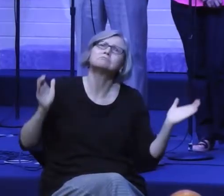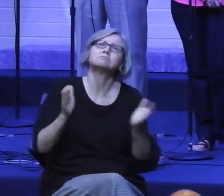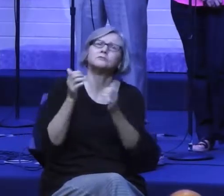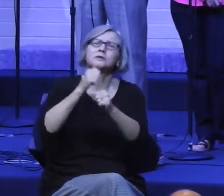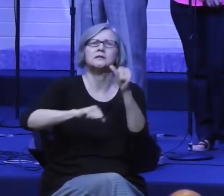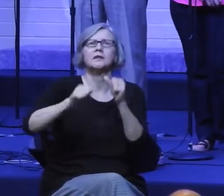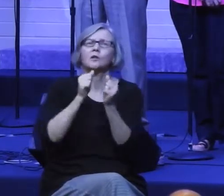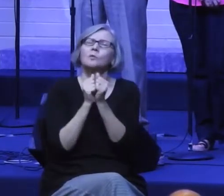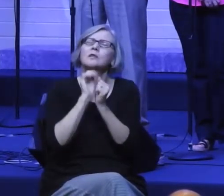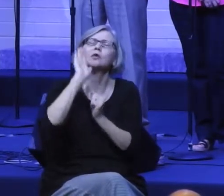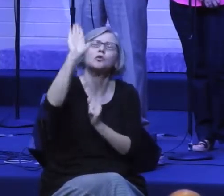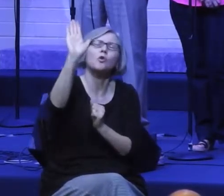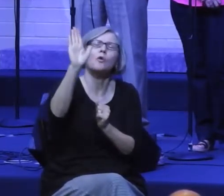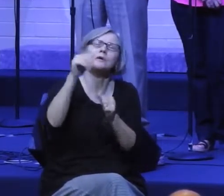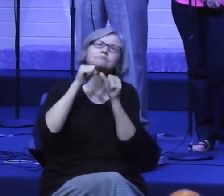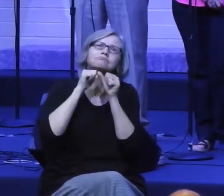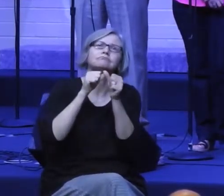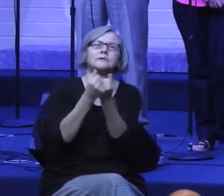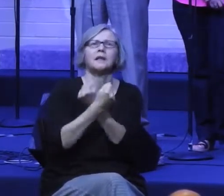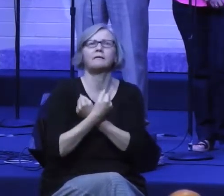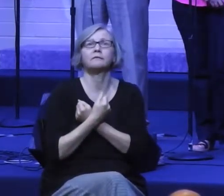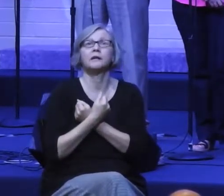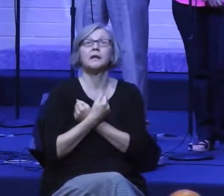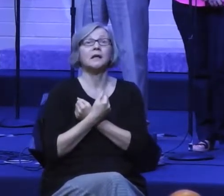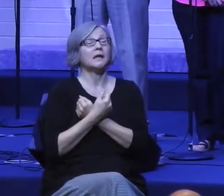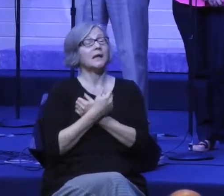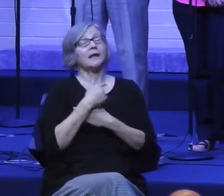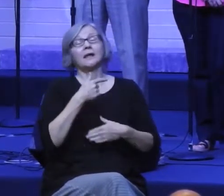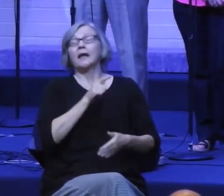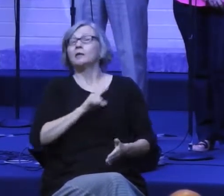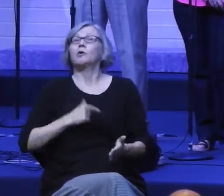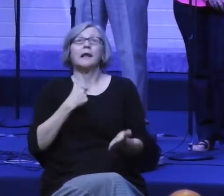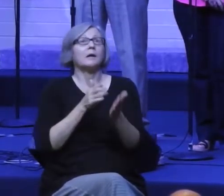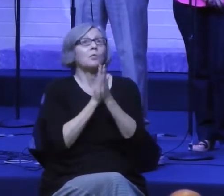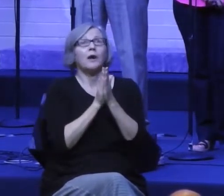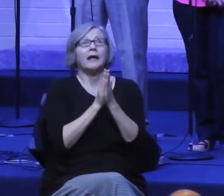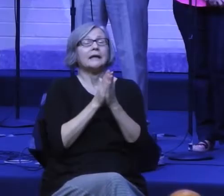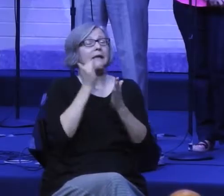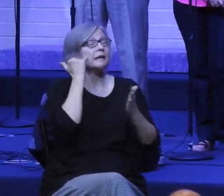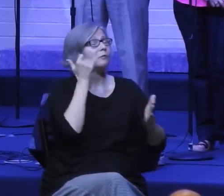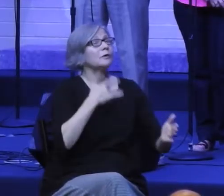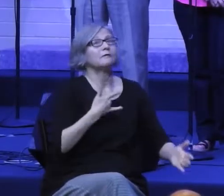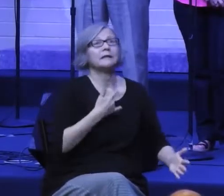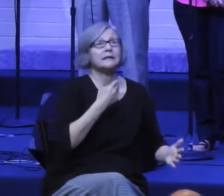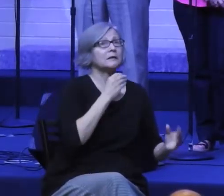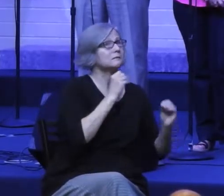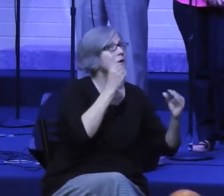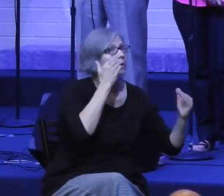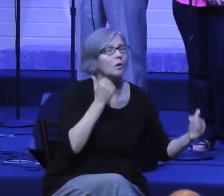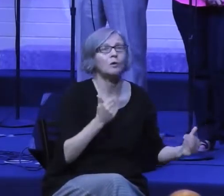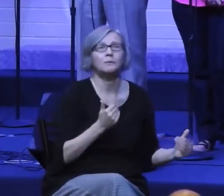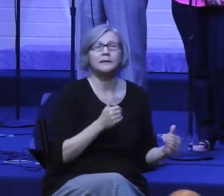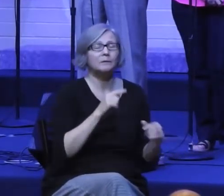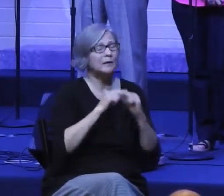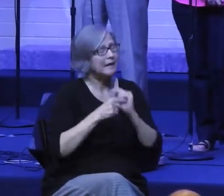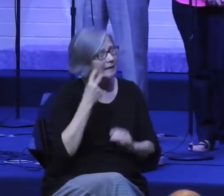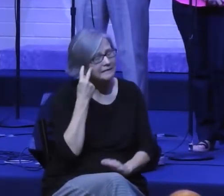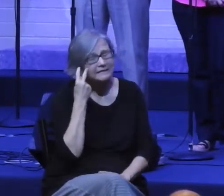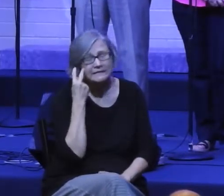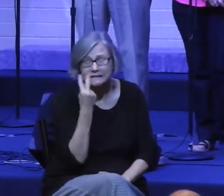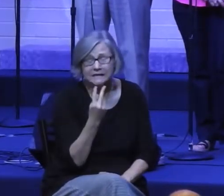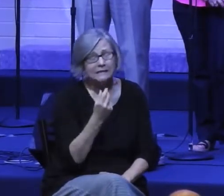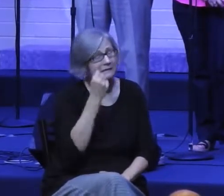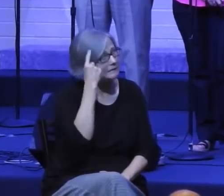love. Lord, if we're in community with others and we know that people need a hand and an arm and a shoulder to cry on, I pray that we